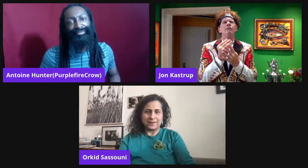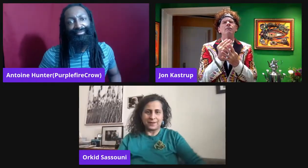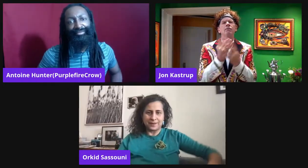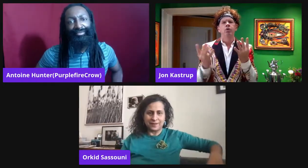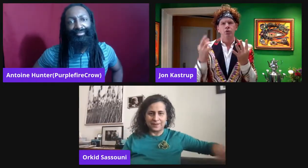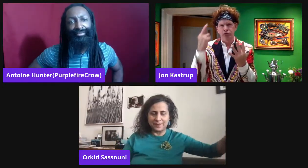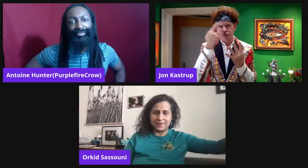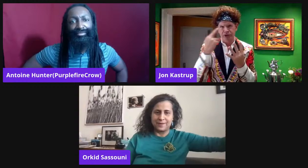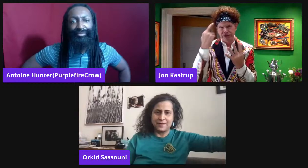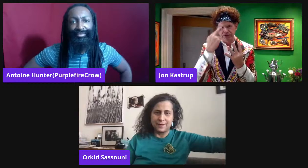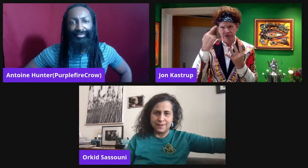so sparingly?